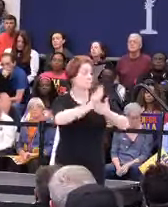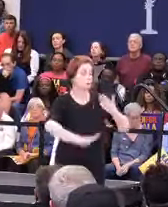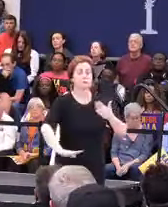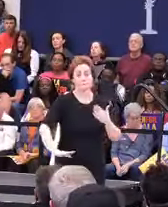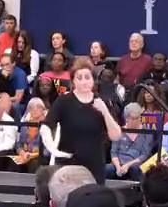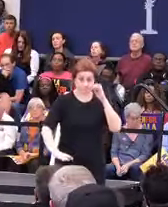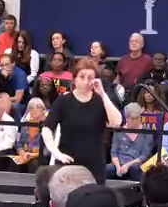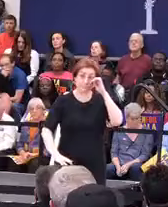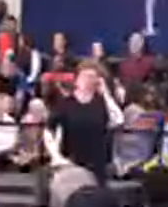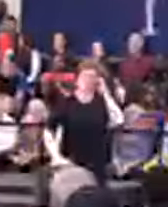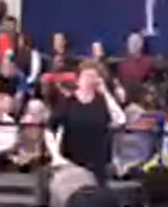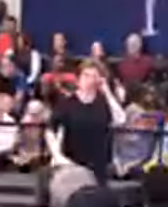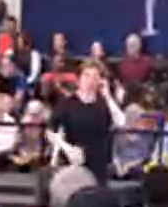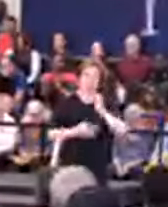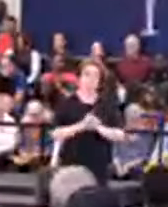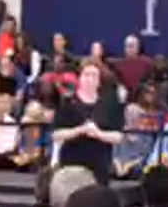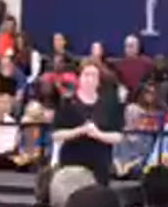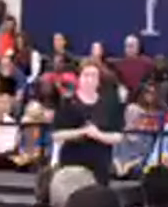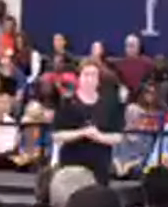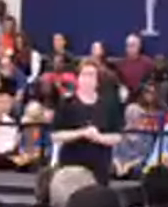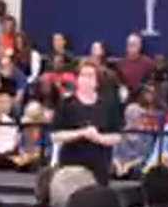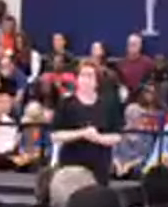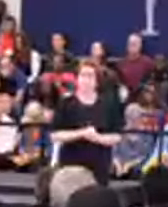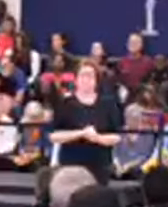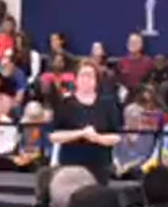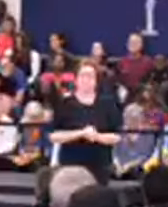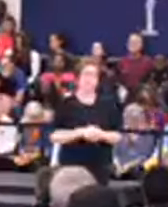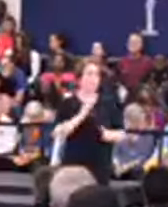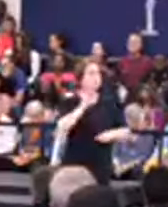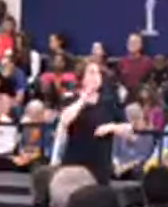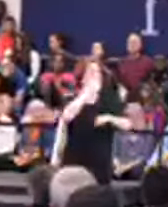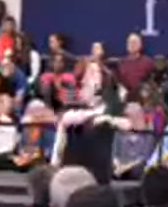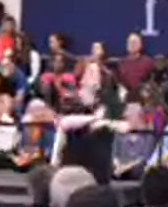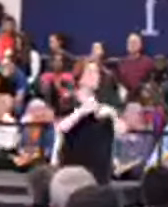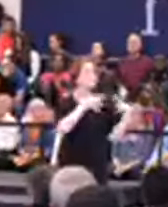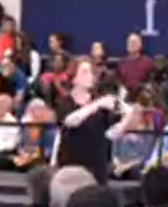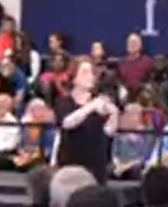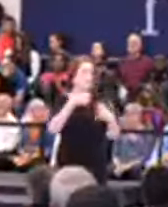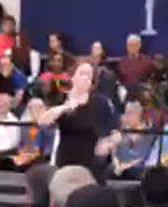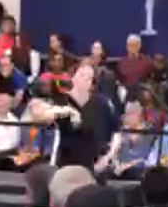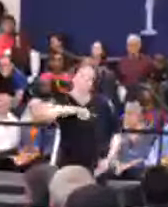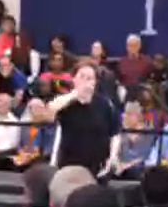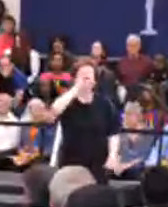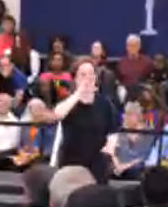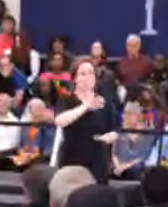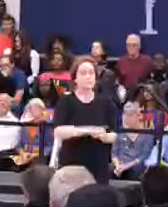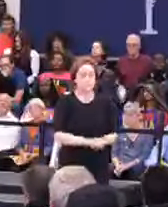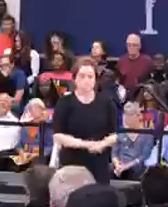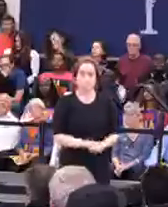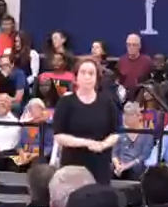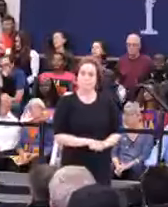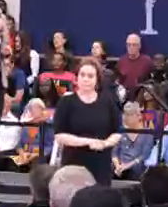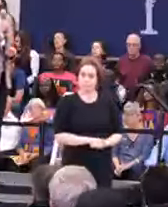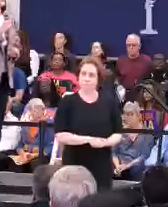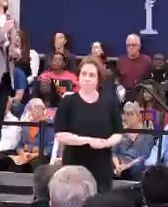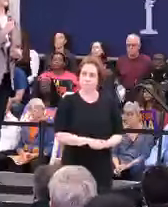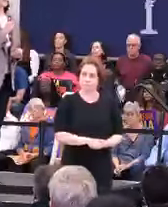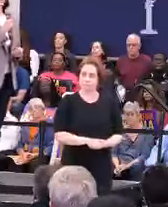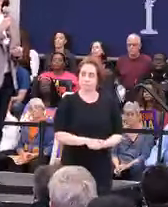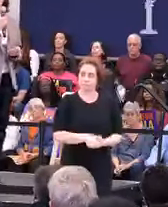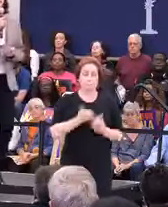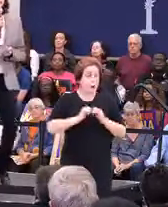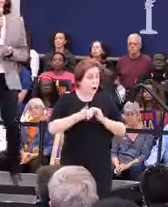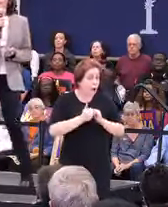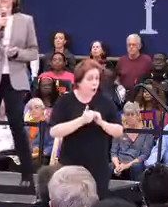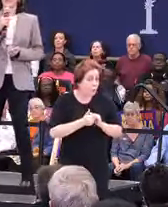next chapter based on an America we believe in. And we must do it in a way that we